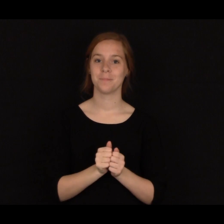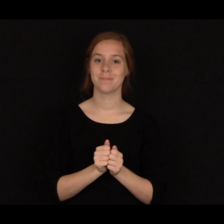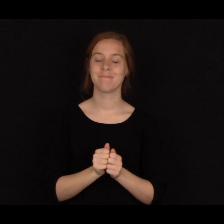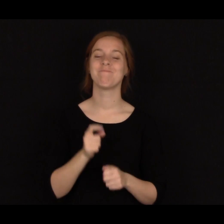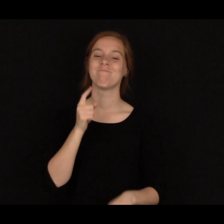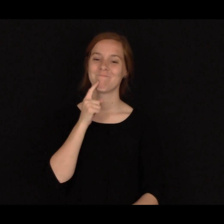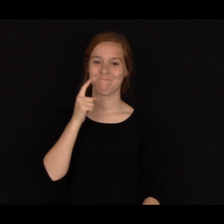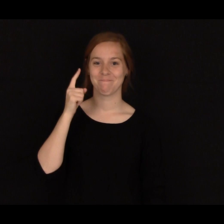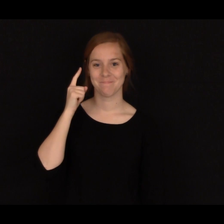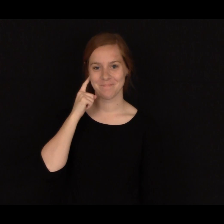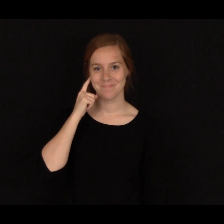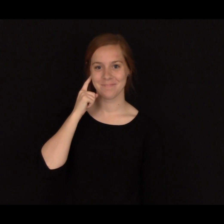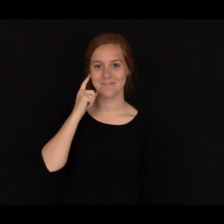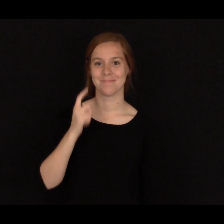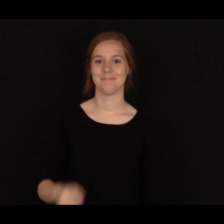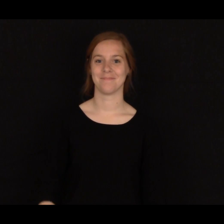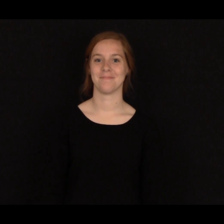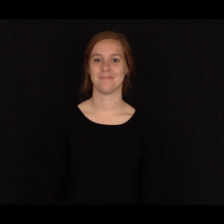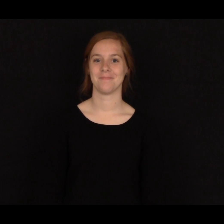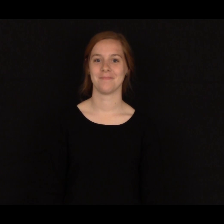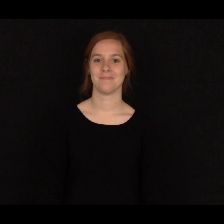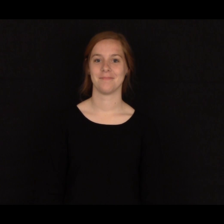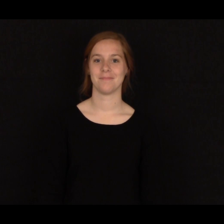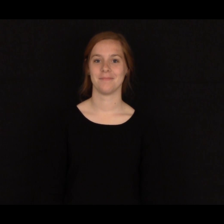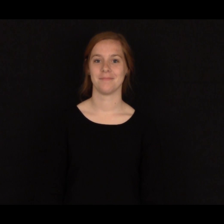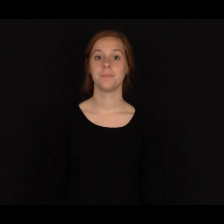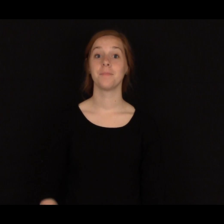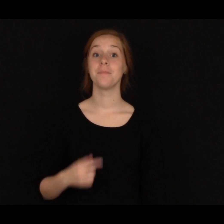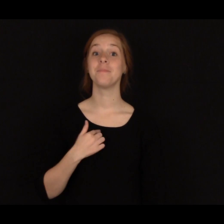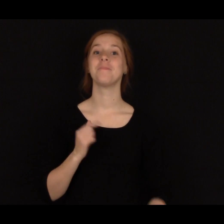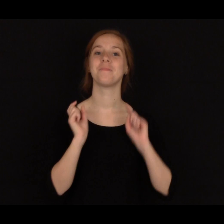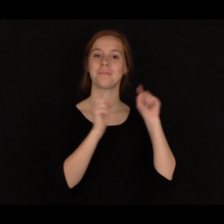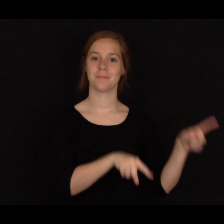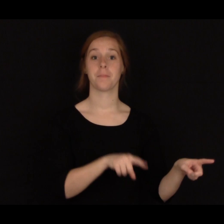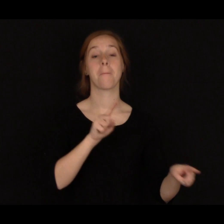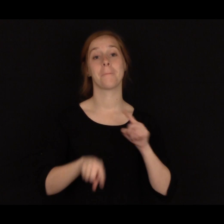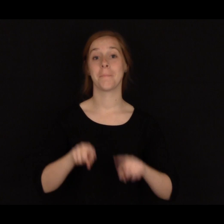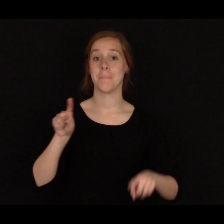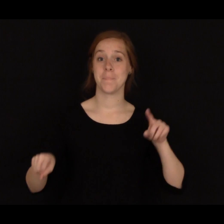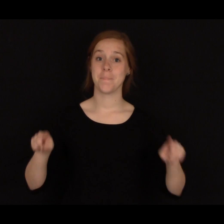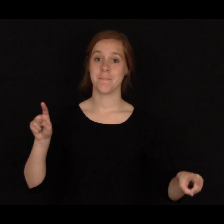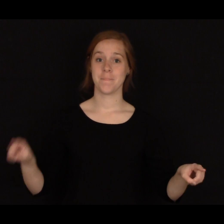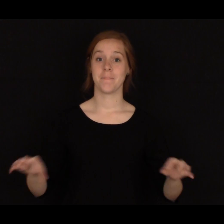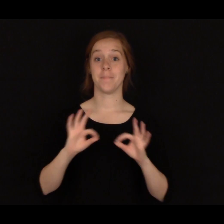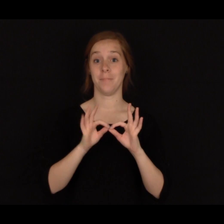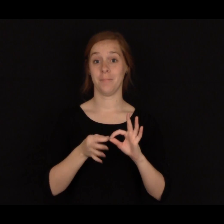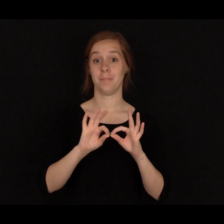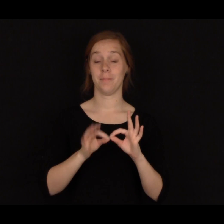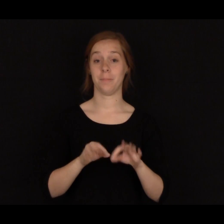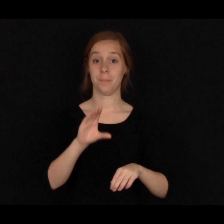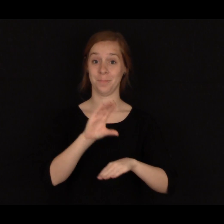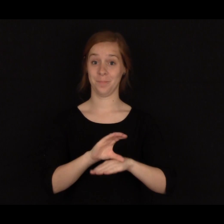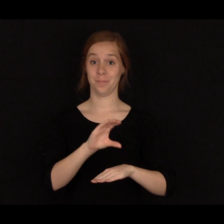get together and simply be deaf. I have gone to a variety of interpreted